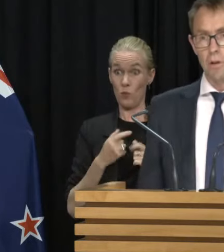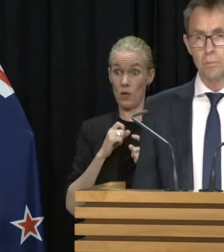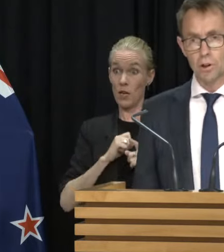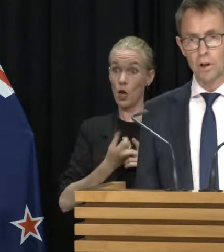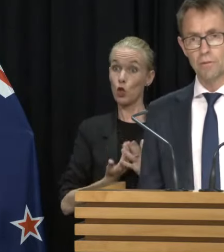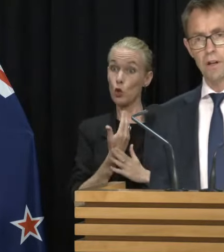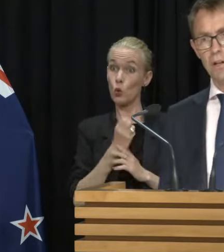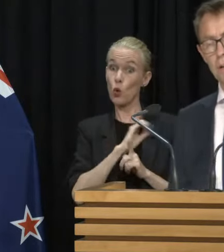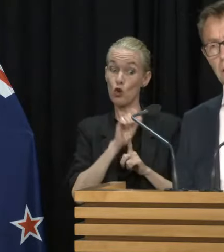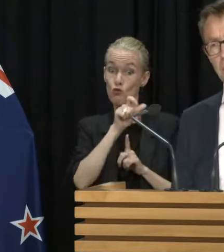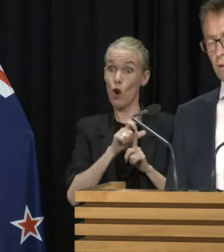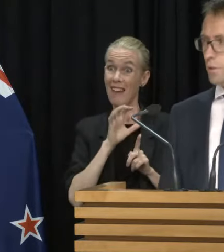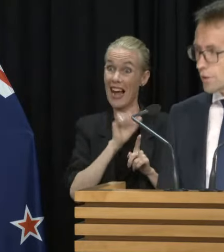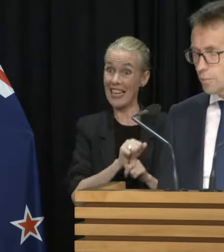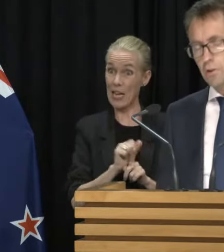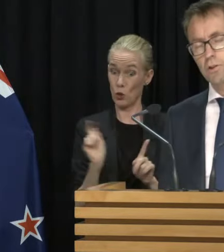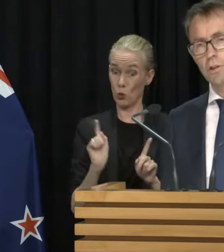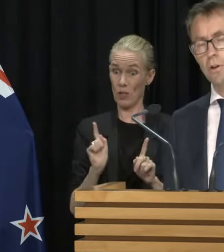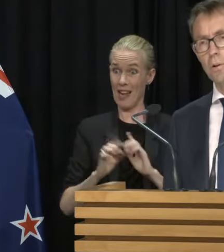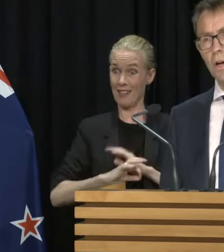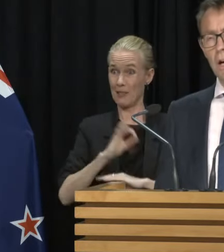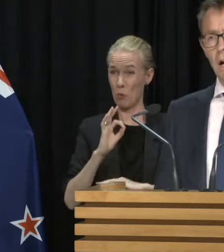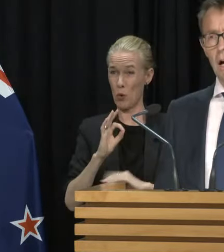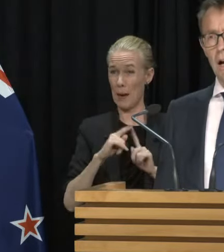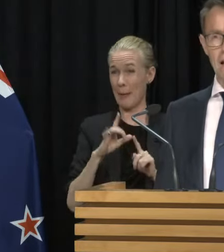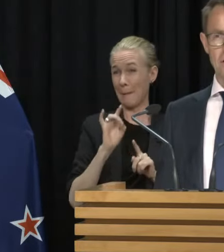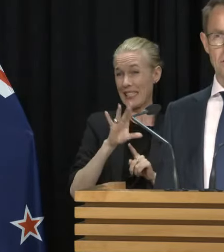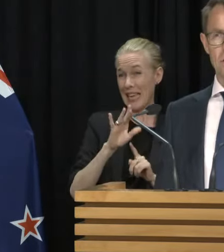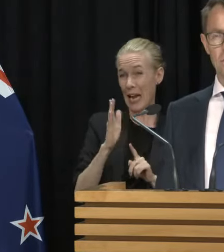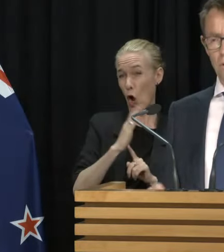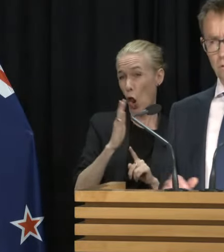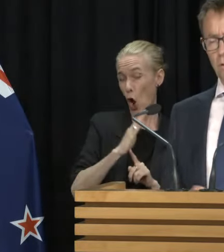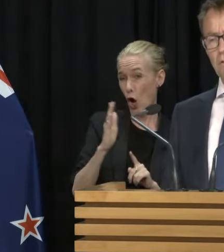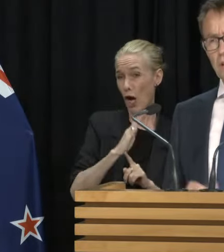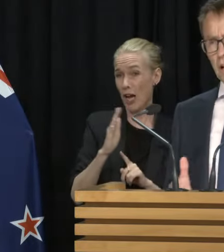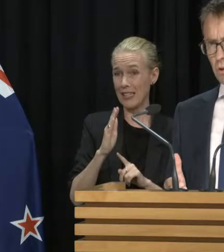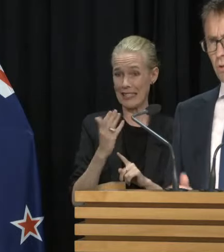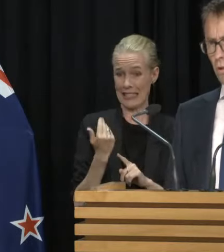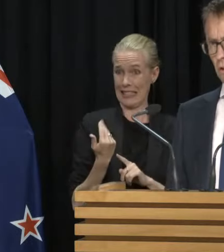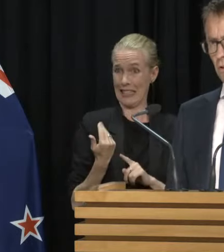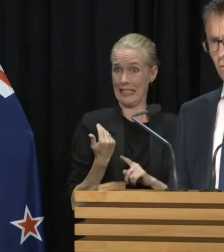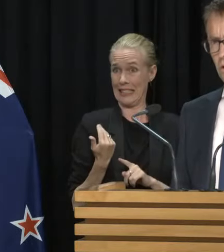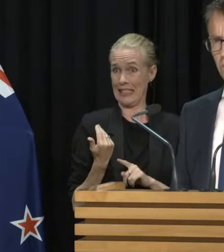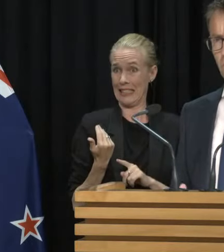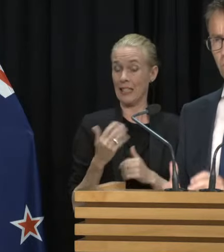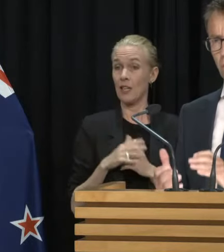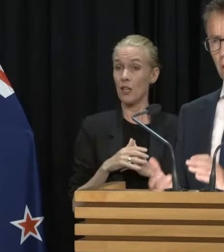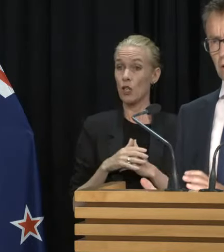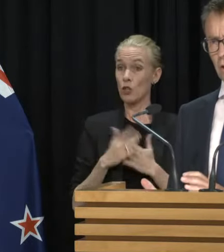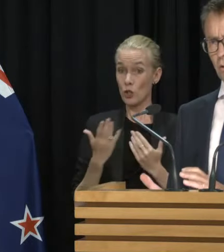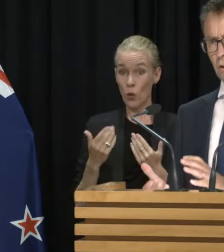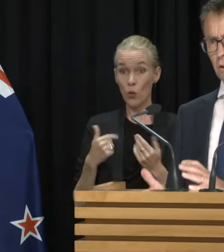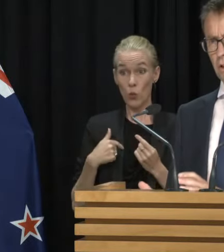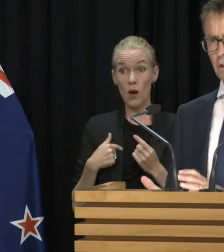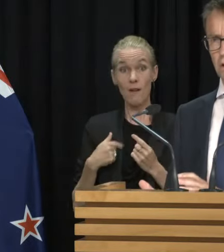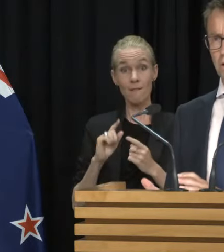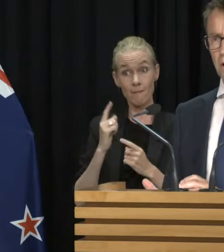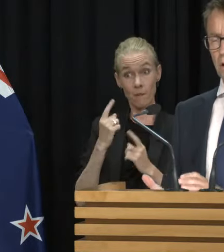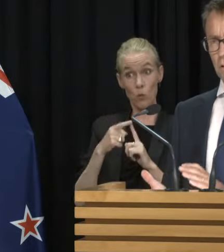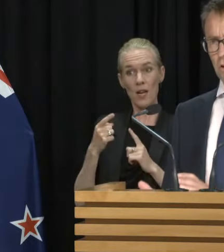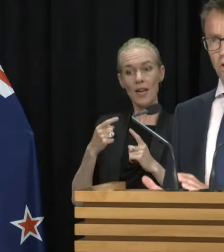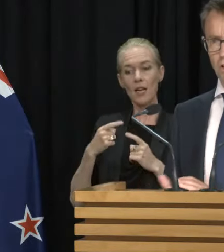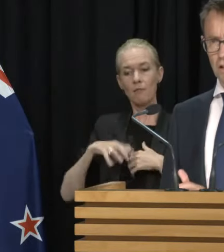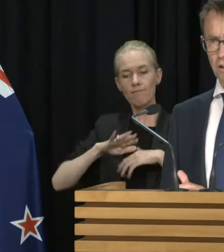Around the middle of the morning I found out about it, let the Minister know, and we've geared up two things. First of all, the Public Health Unit needed